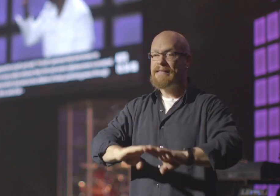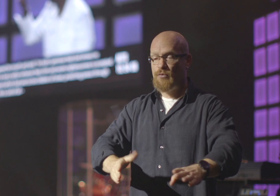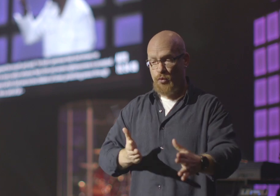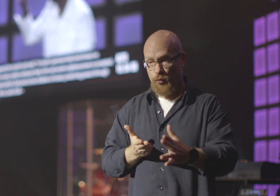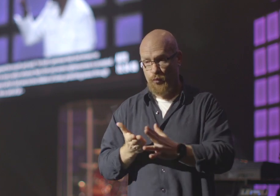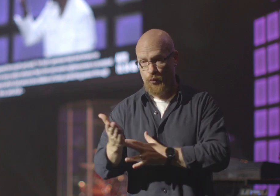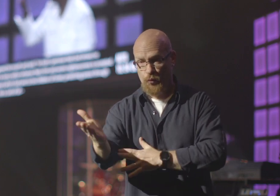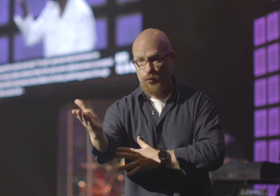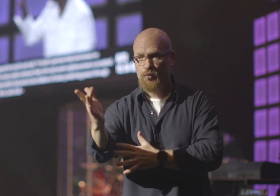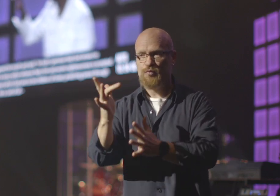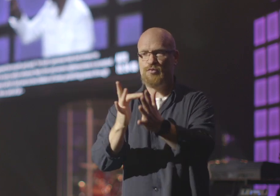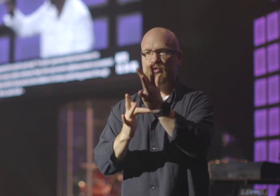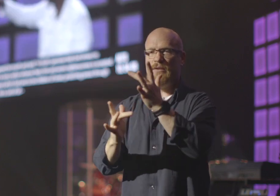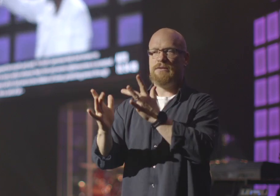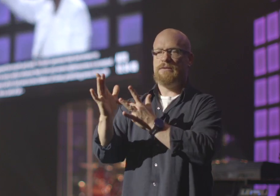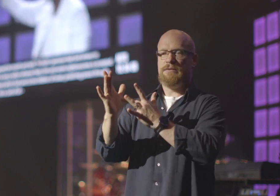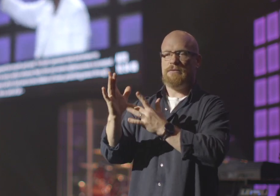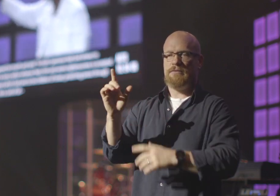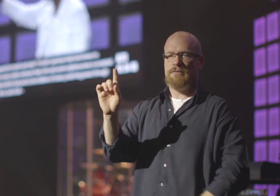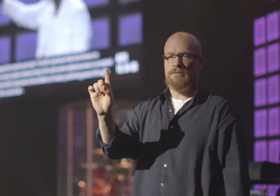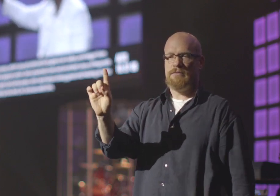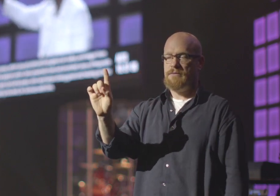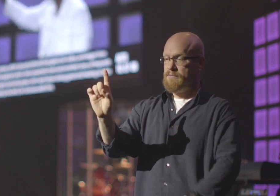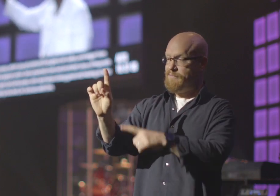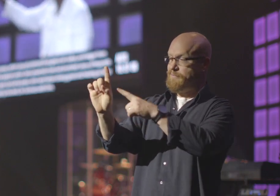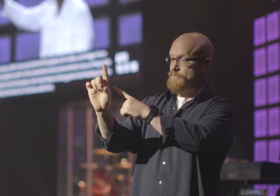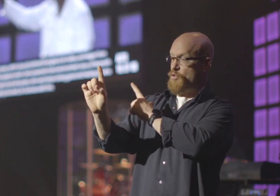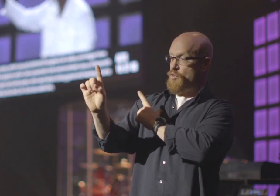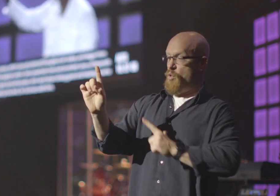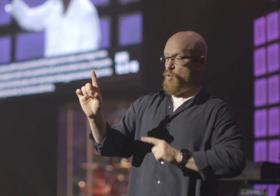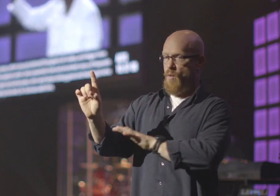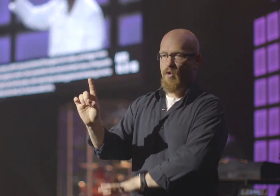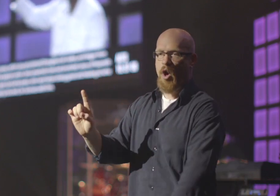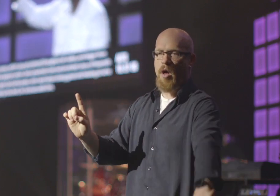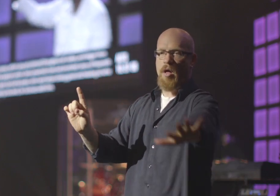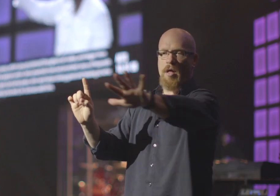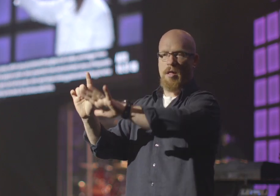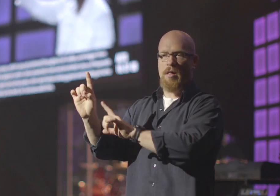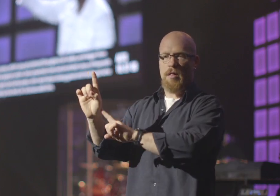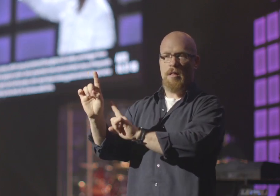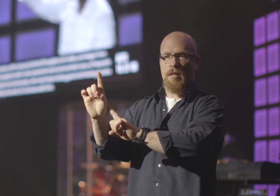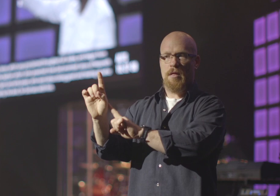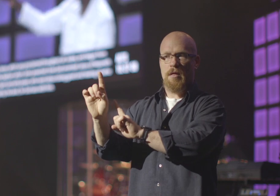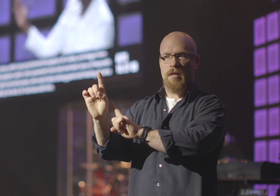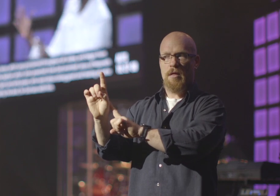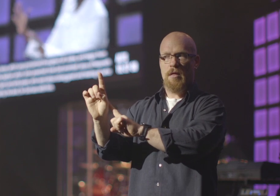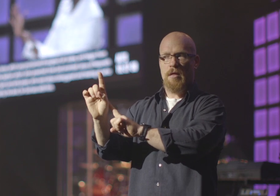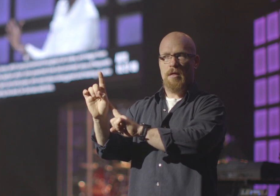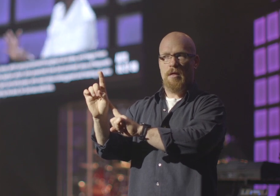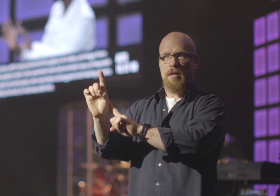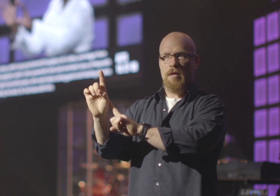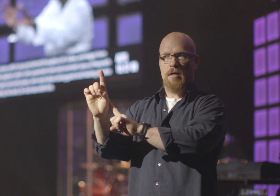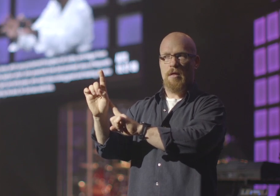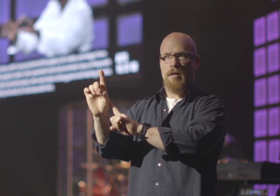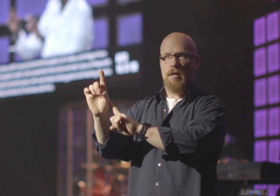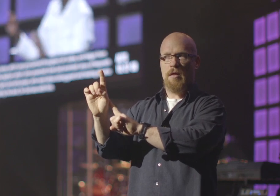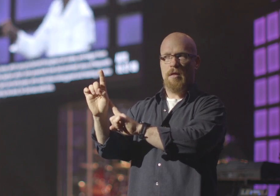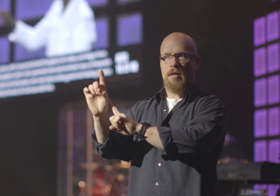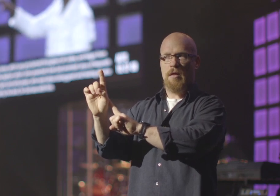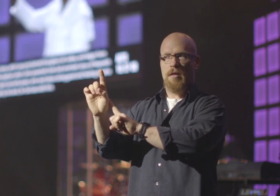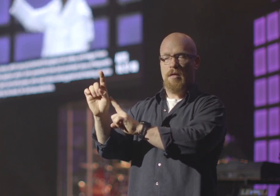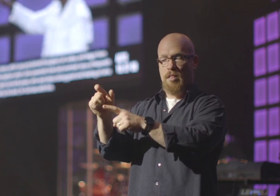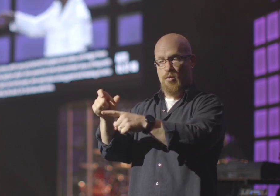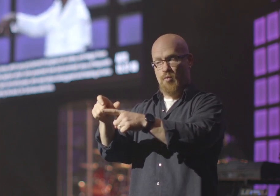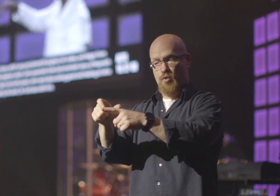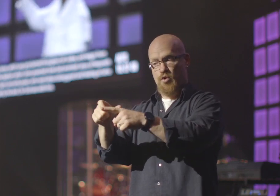Then, of course, he said, he is Lord of all. Next verse. He said, and that word he said to them, you know, which